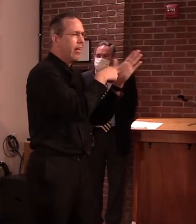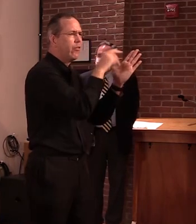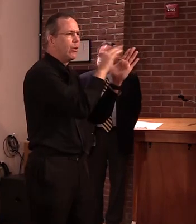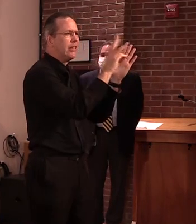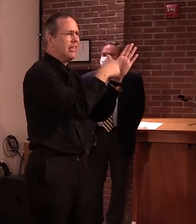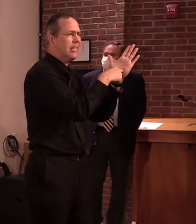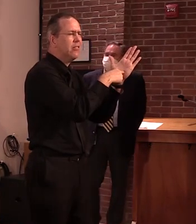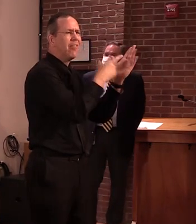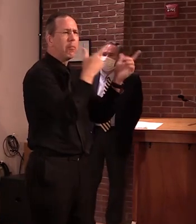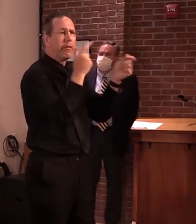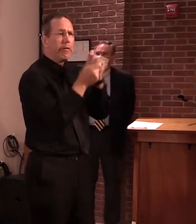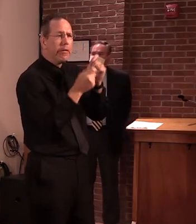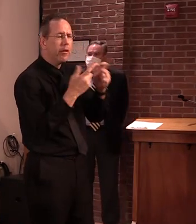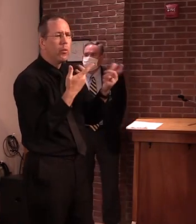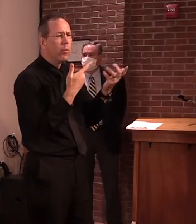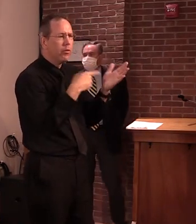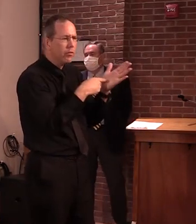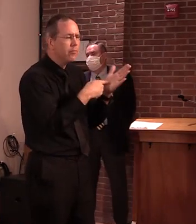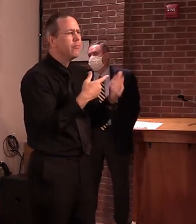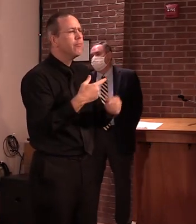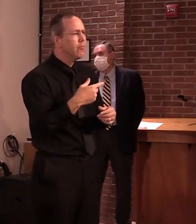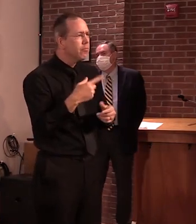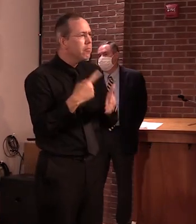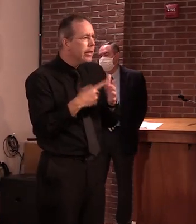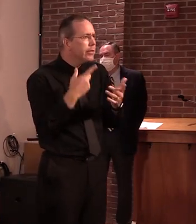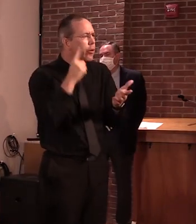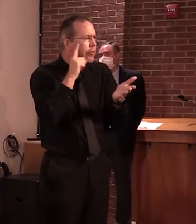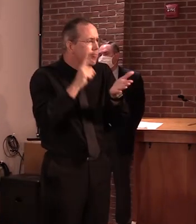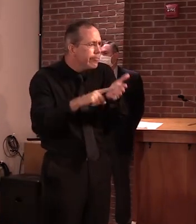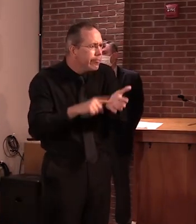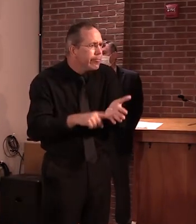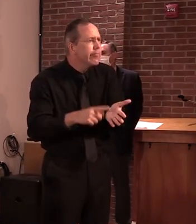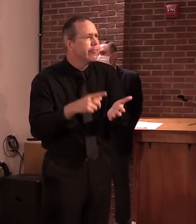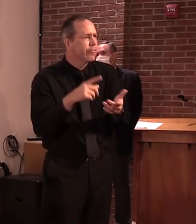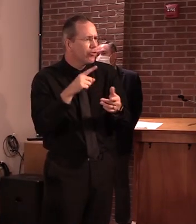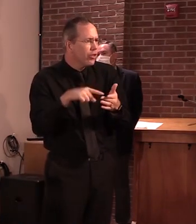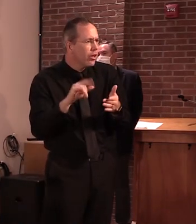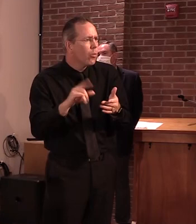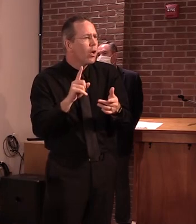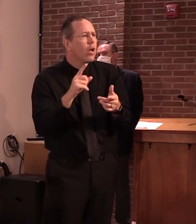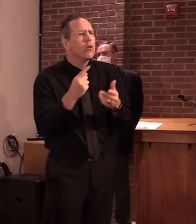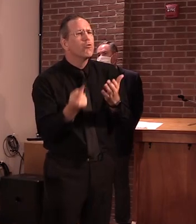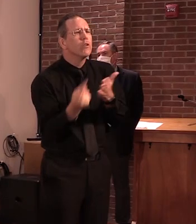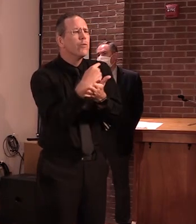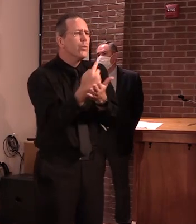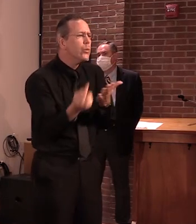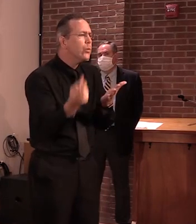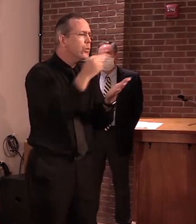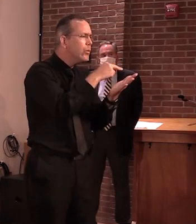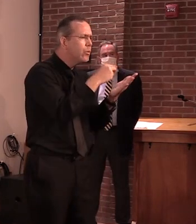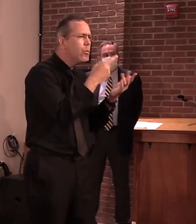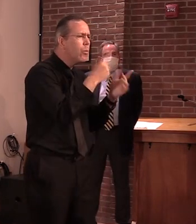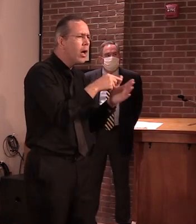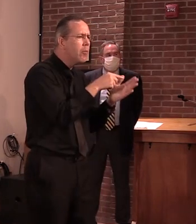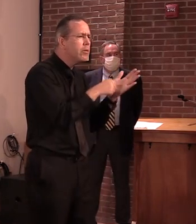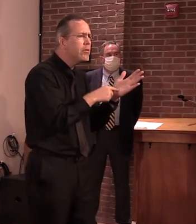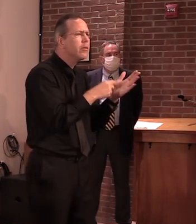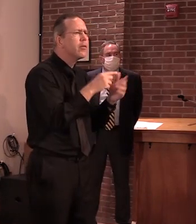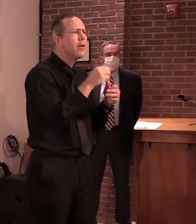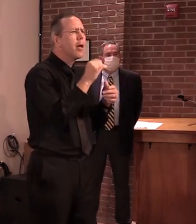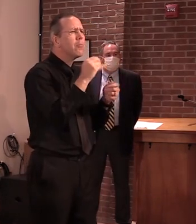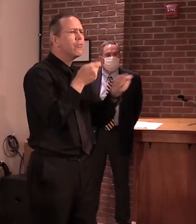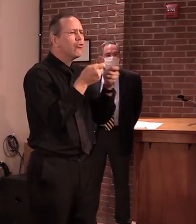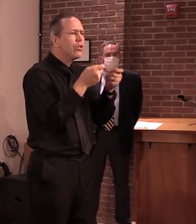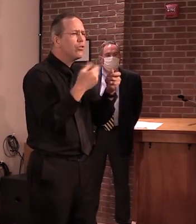What is included in an administrative review is where there is the confusion. In the past,